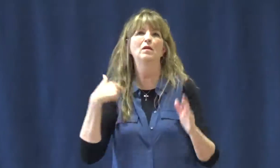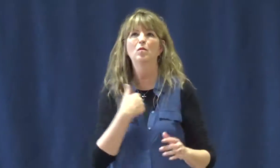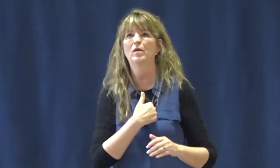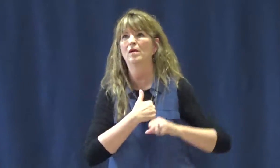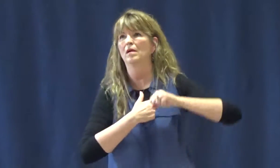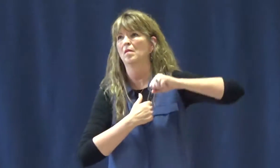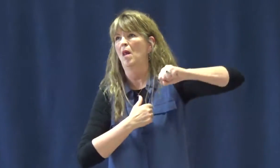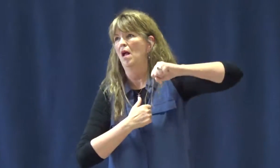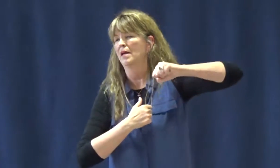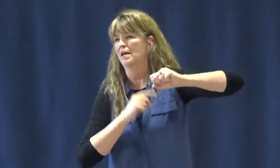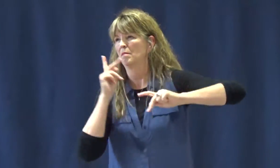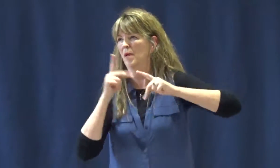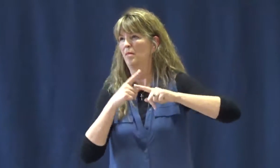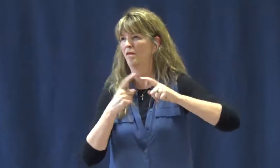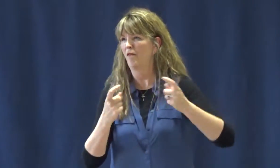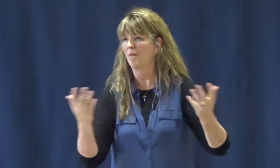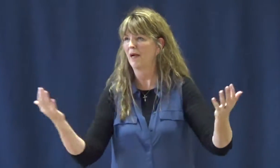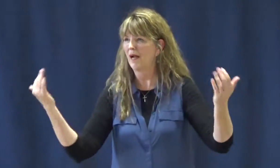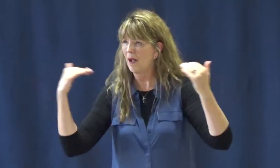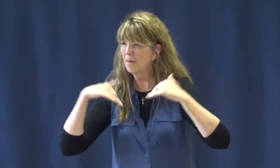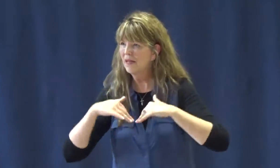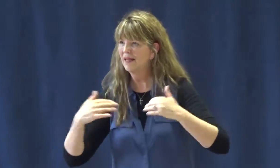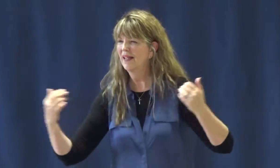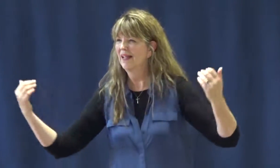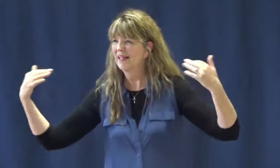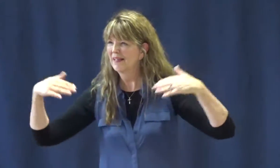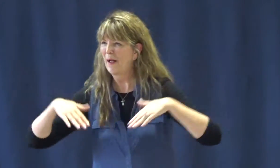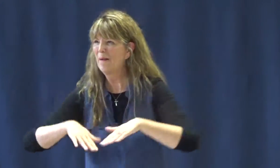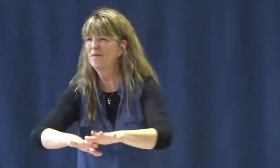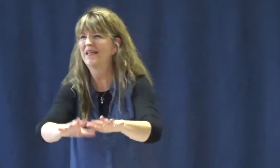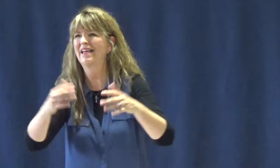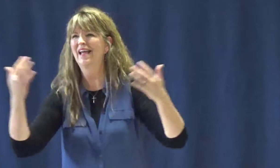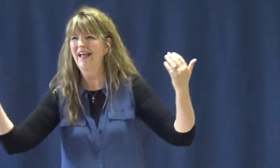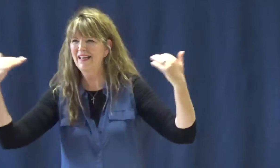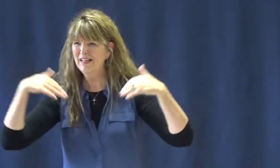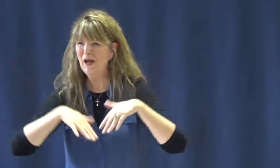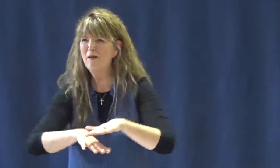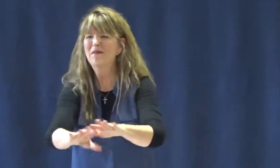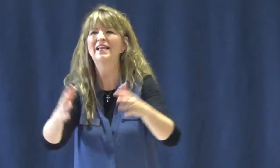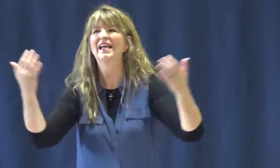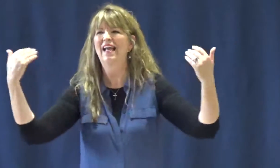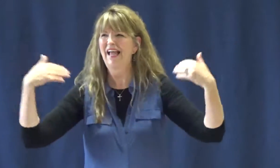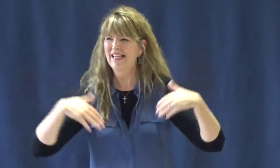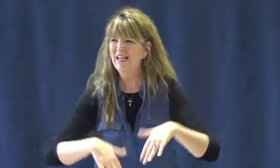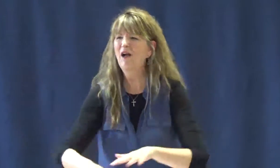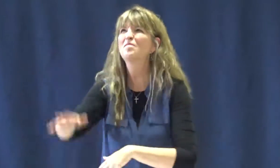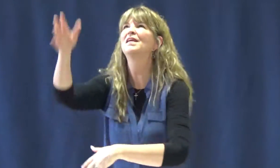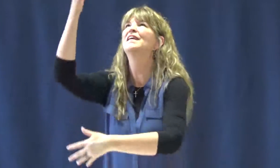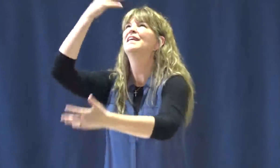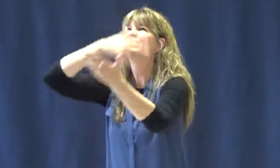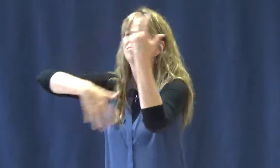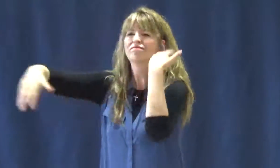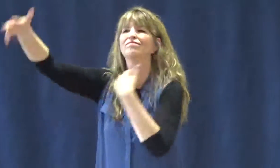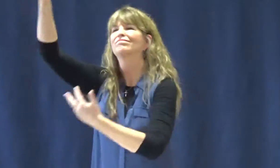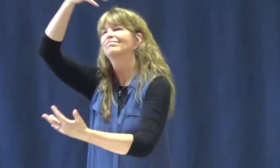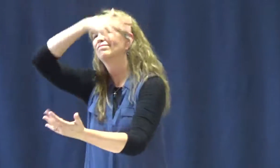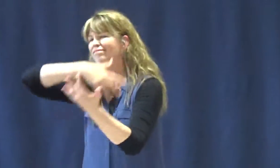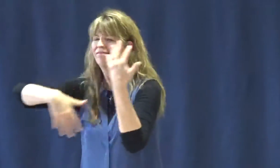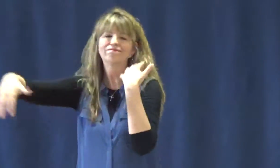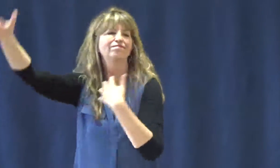And God forbid that we block people from being able to come and to learn and to fellowship